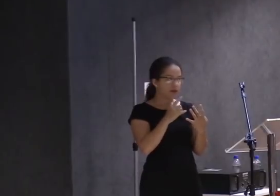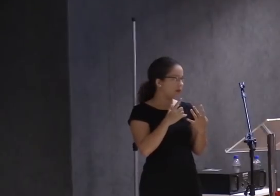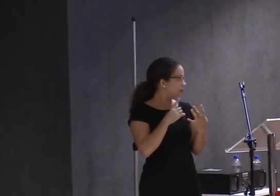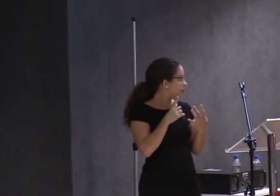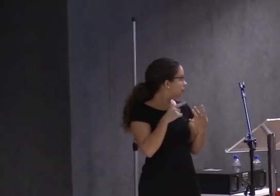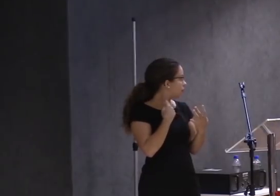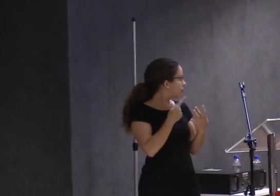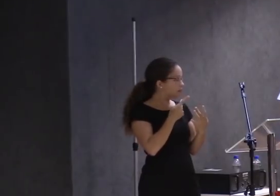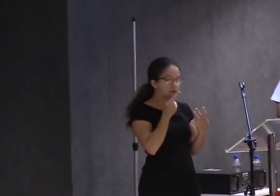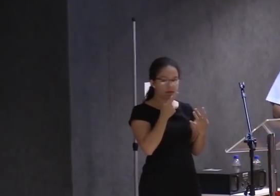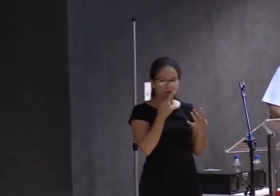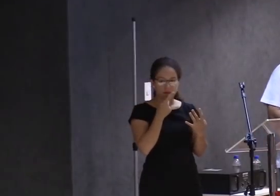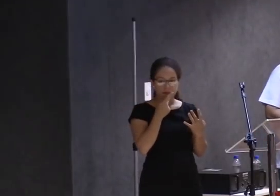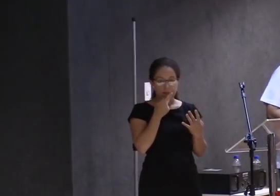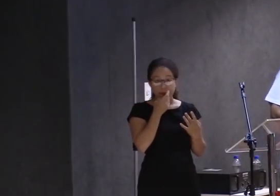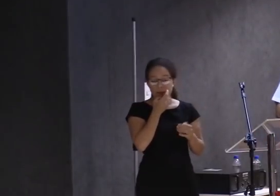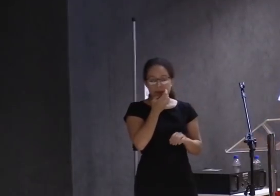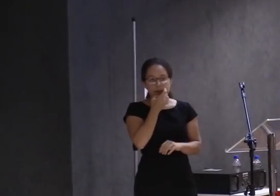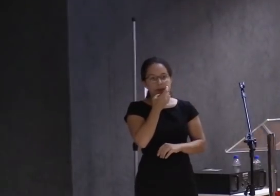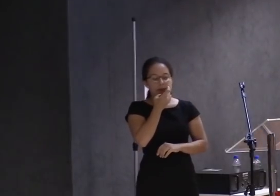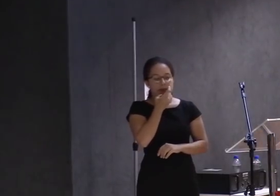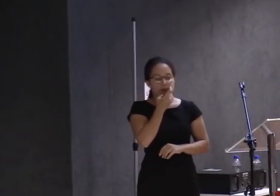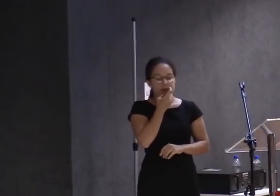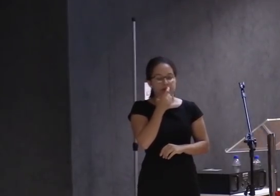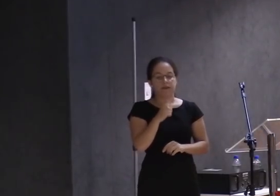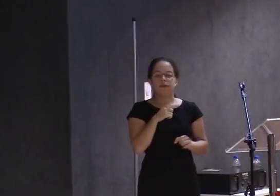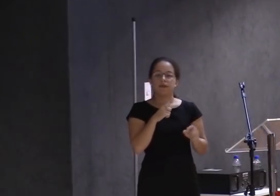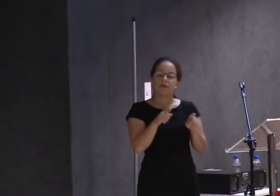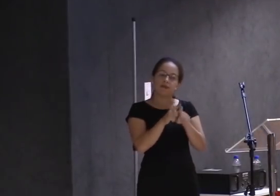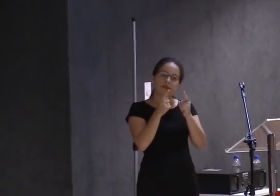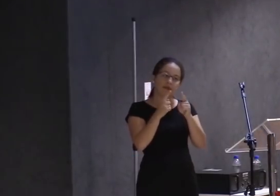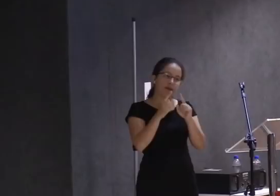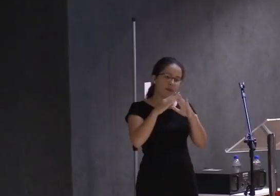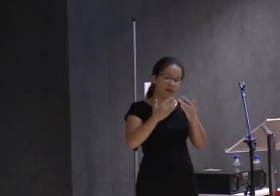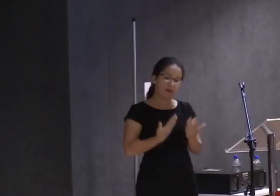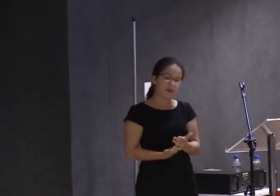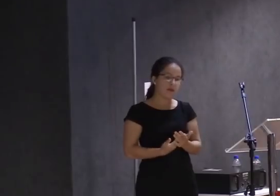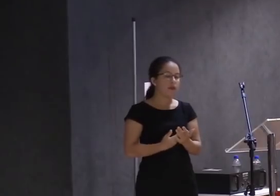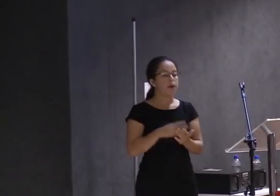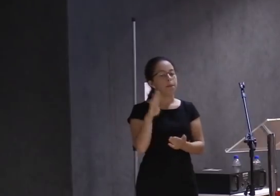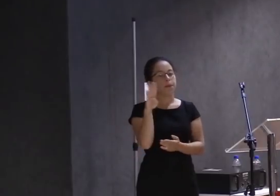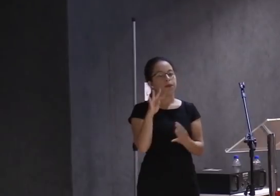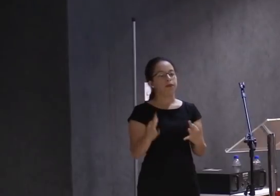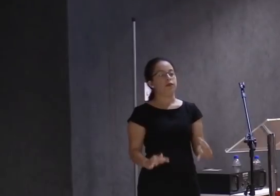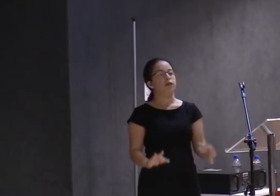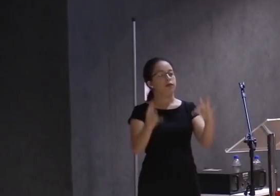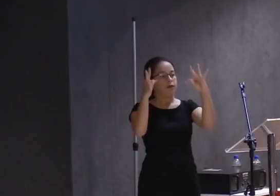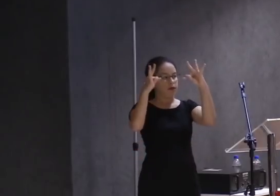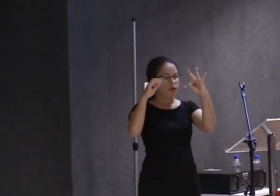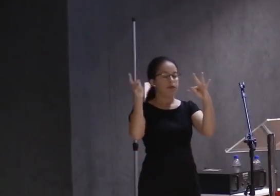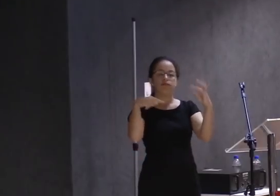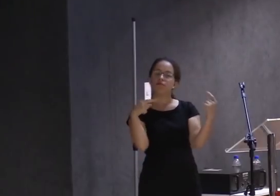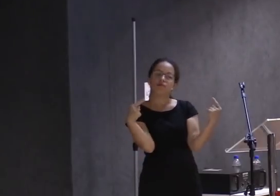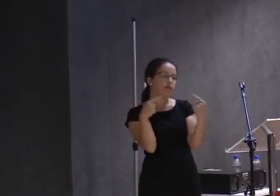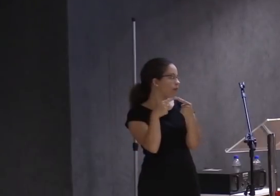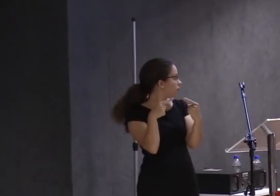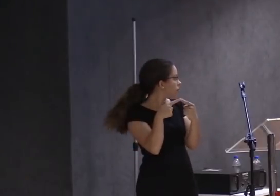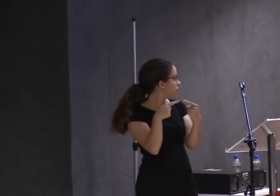services. Eles também têm uma escola de biotecnologia e é uma combinação